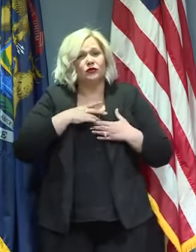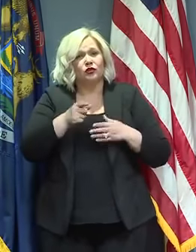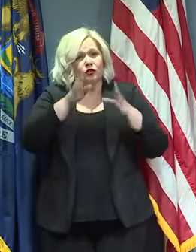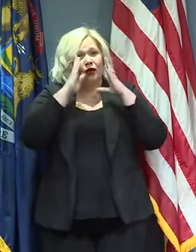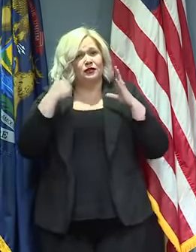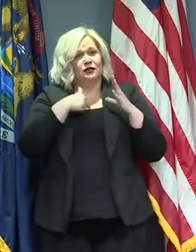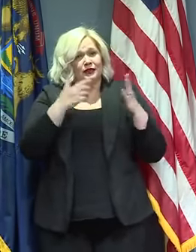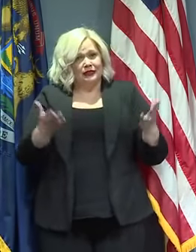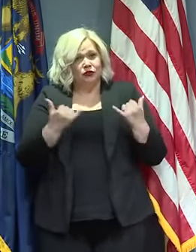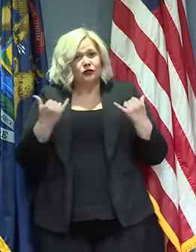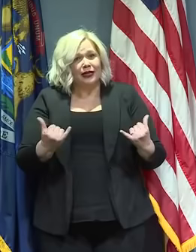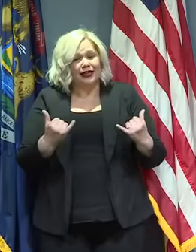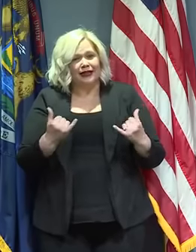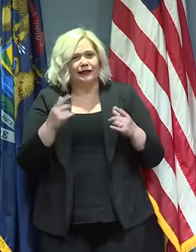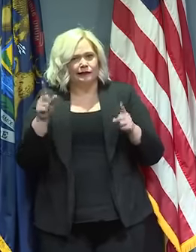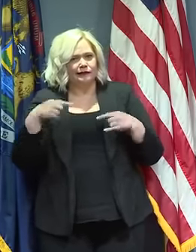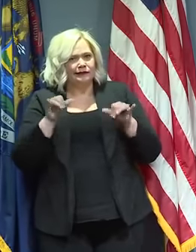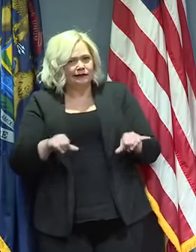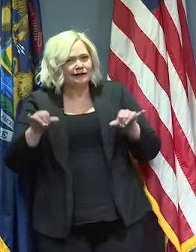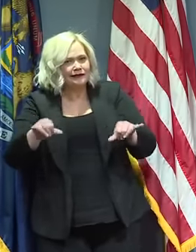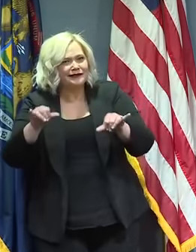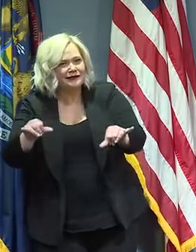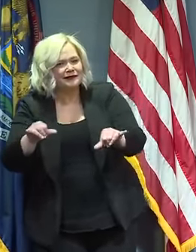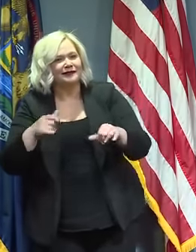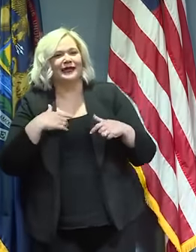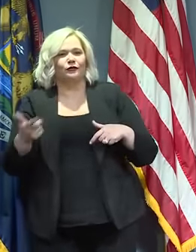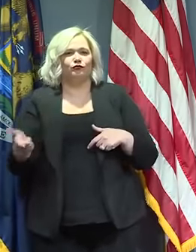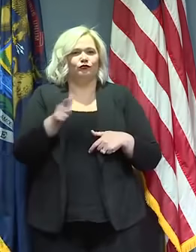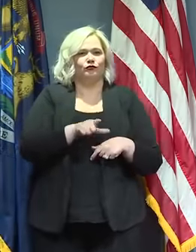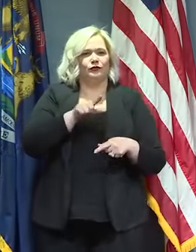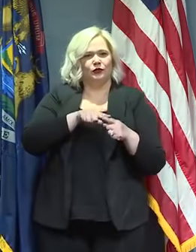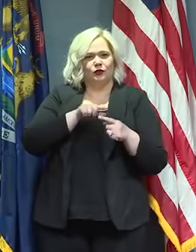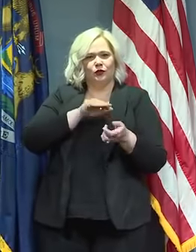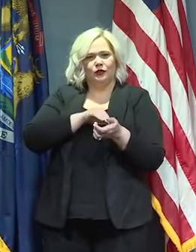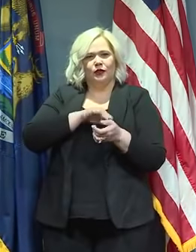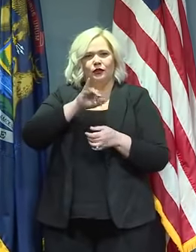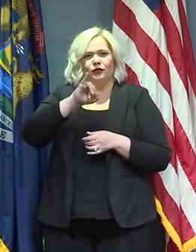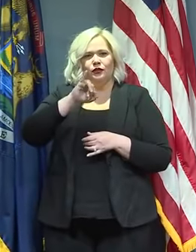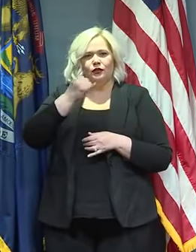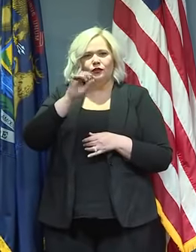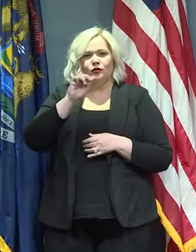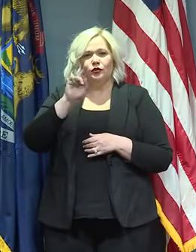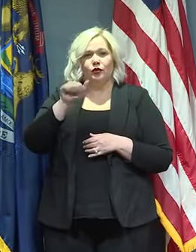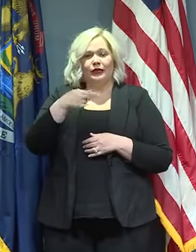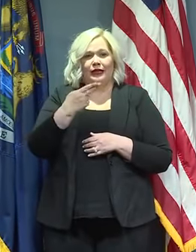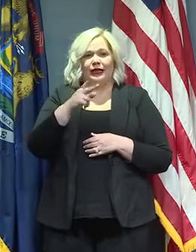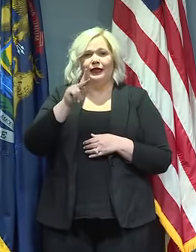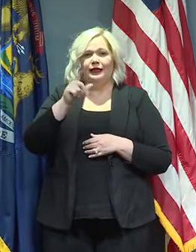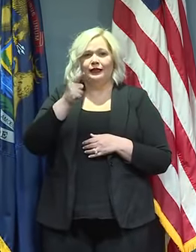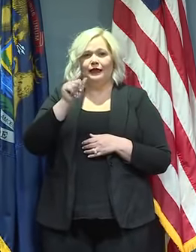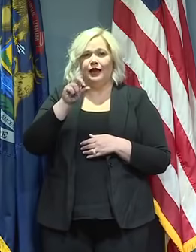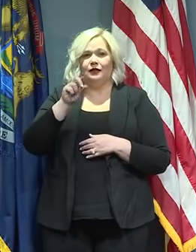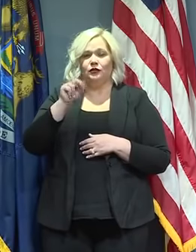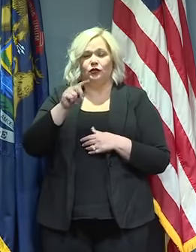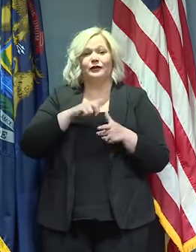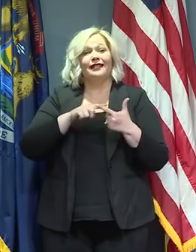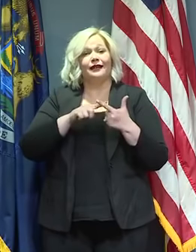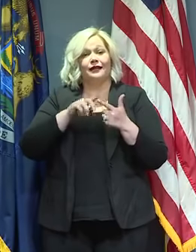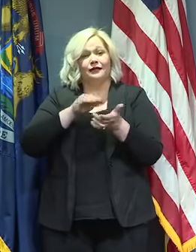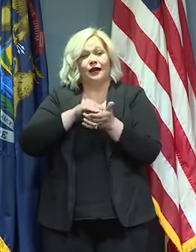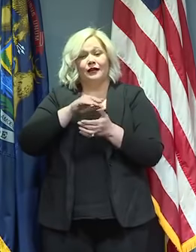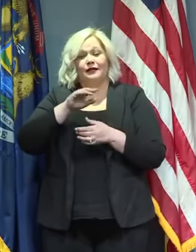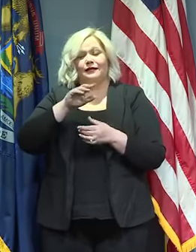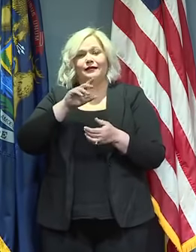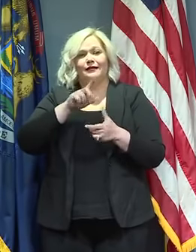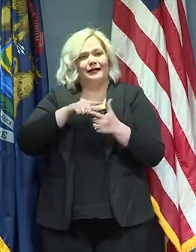as you've done regularly. I'm going to hand it over to Dr. Janae Caldoun, and then we will ask Jerry Anderson to come to the